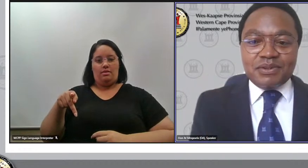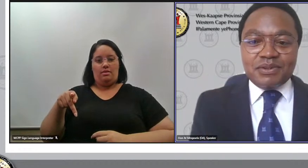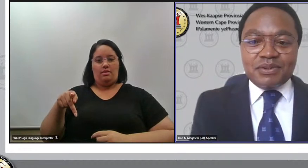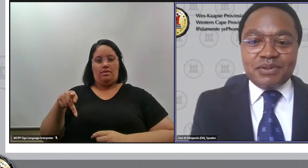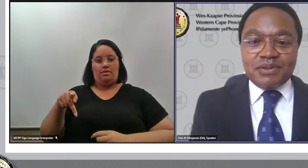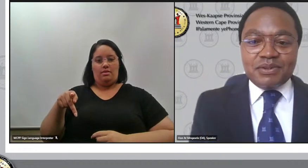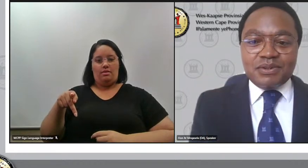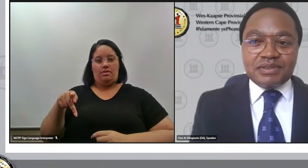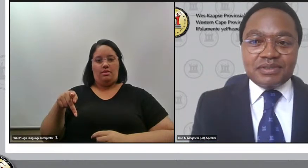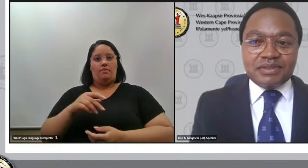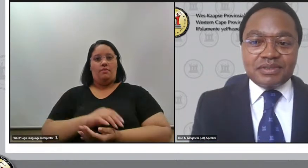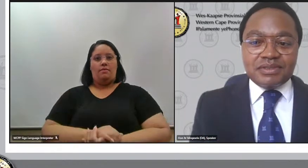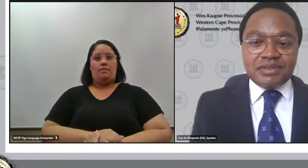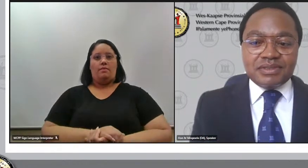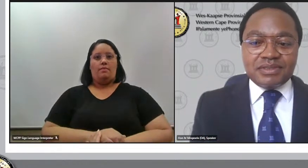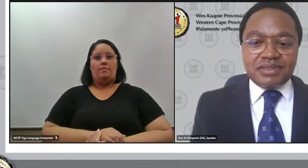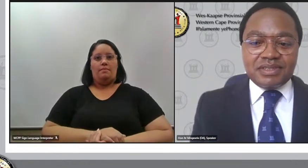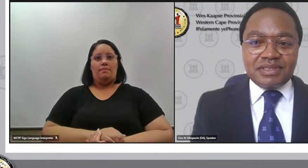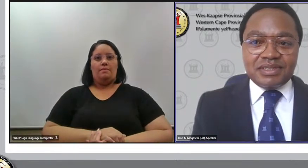We've lost you.